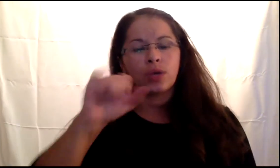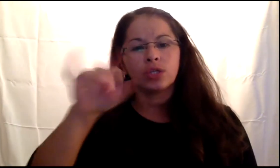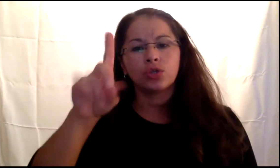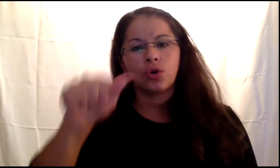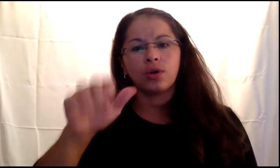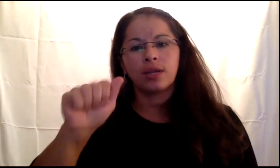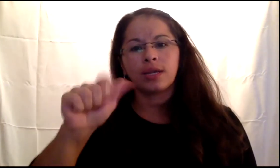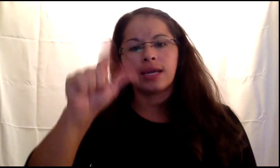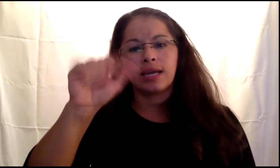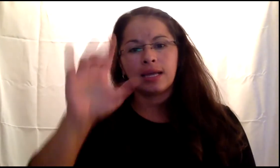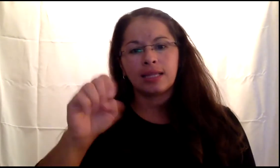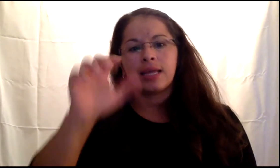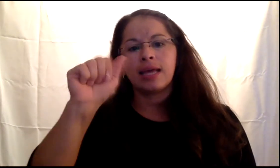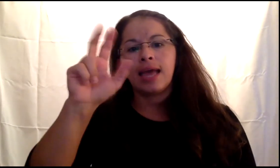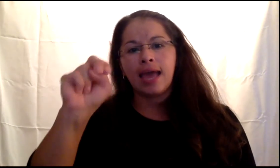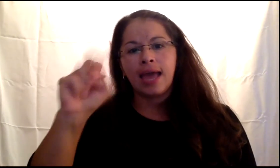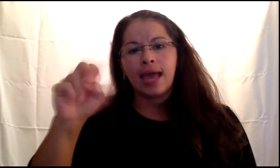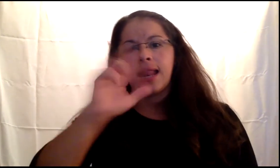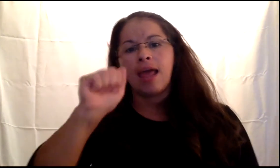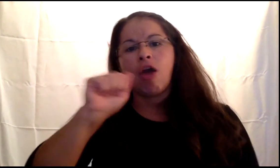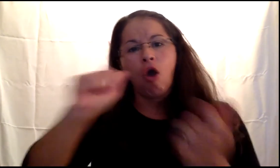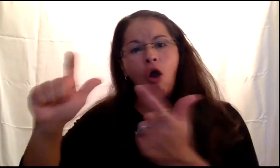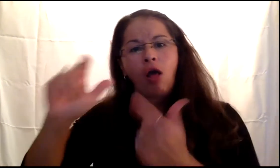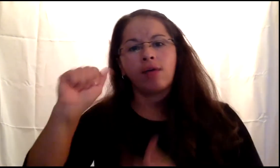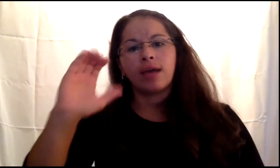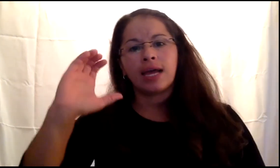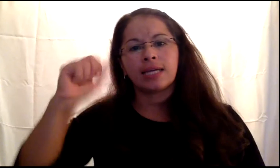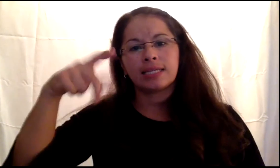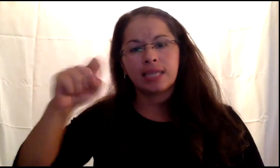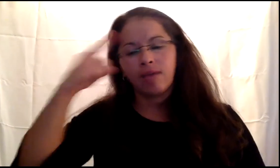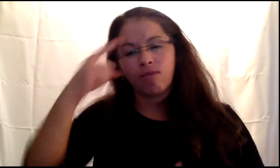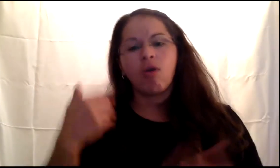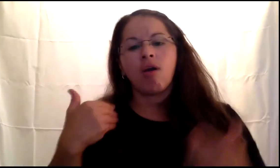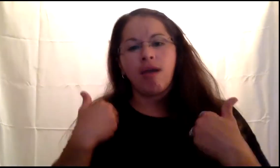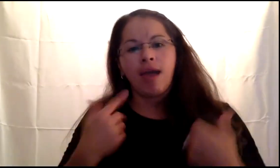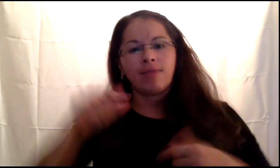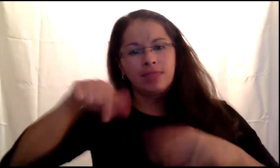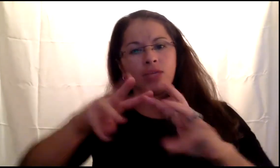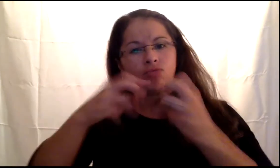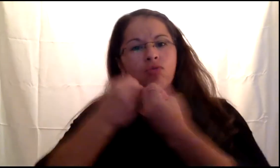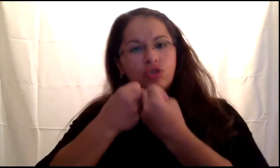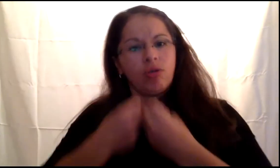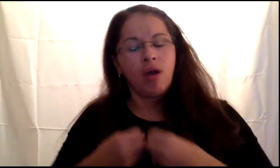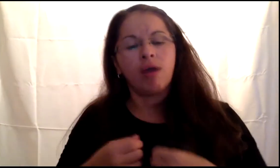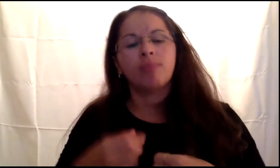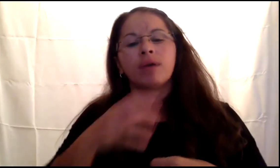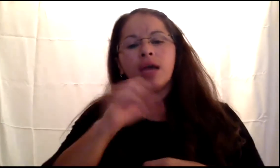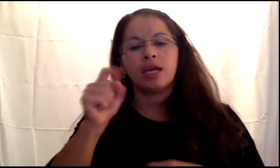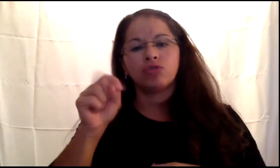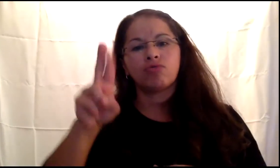of Accept for having us, for hosting the webinar. Thank you, StriveScan. I do believe that we'll have the ability to